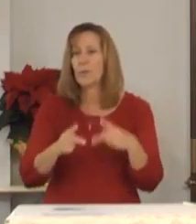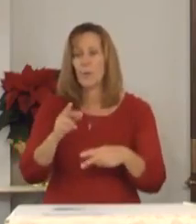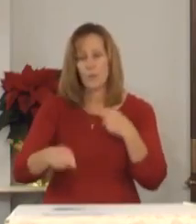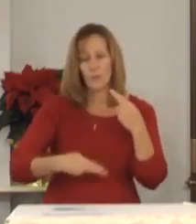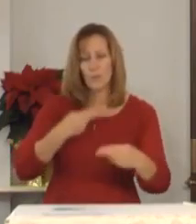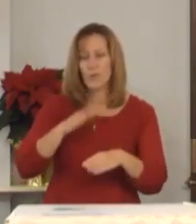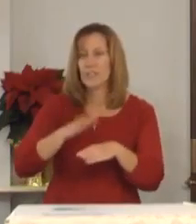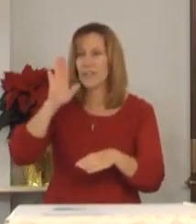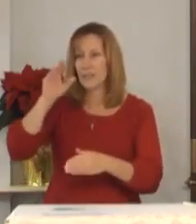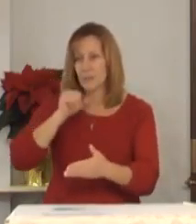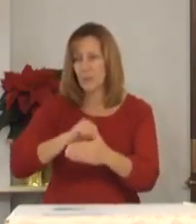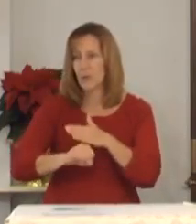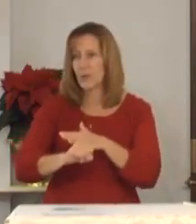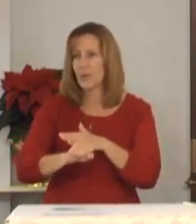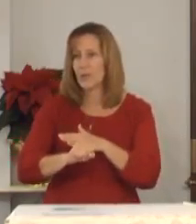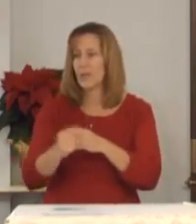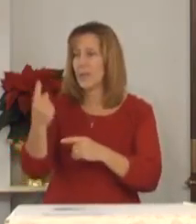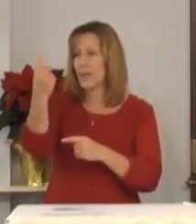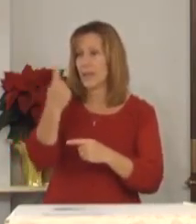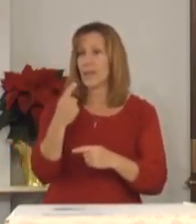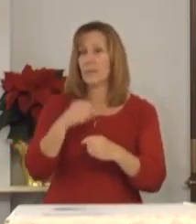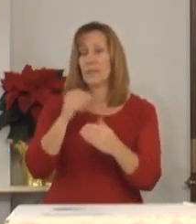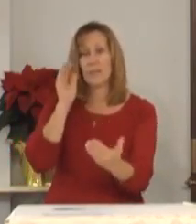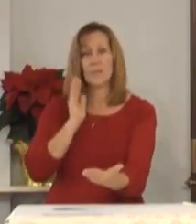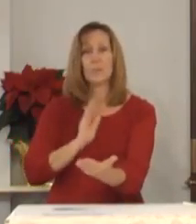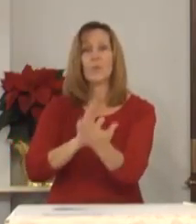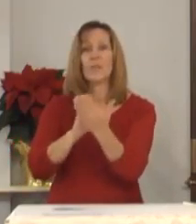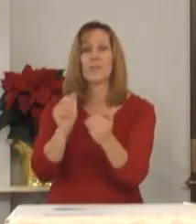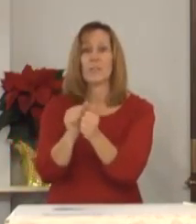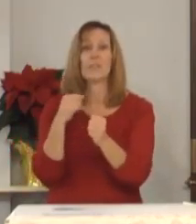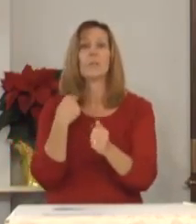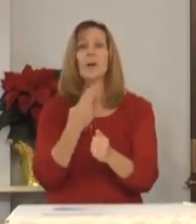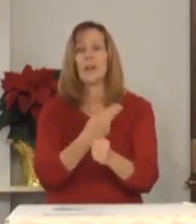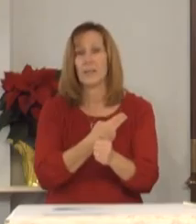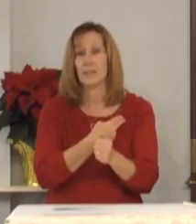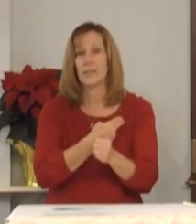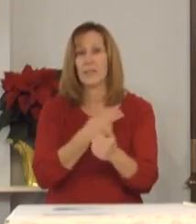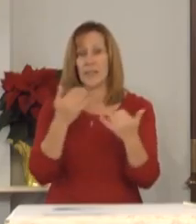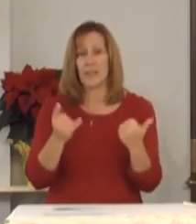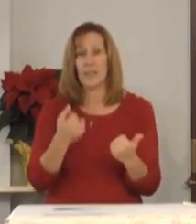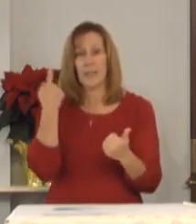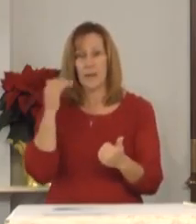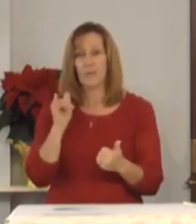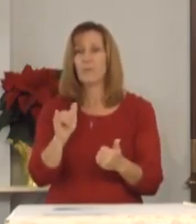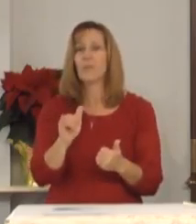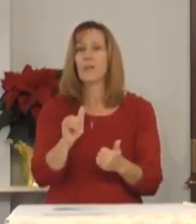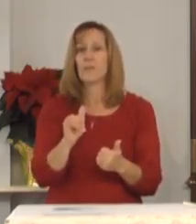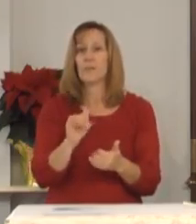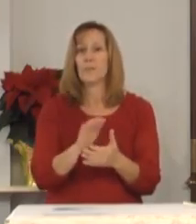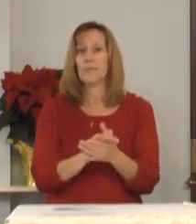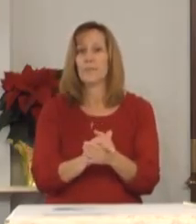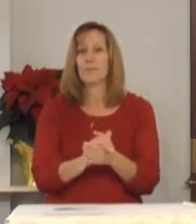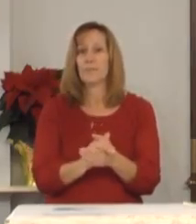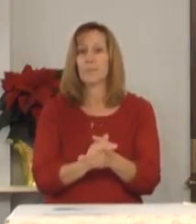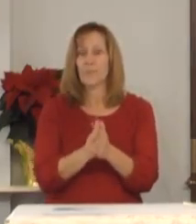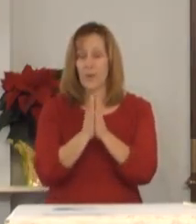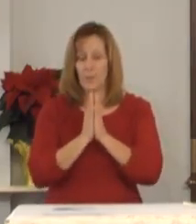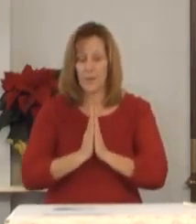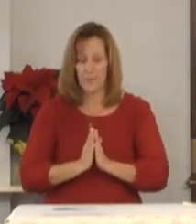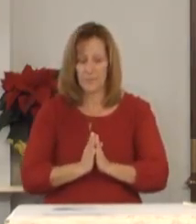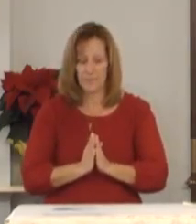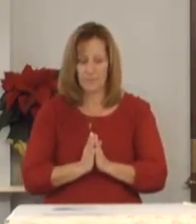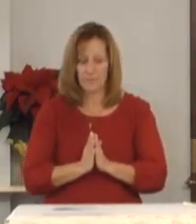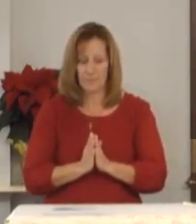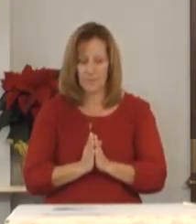at his birth and come in his presence among us, now and forever.